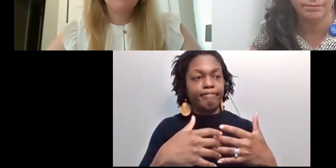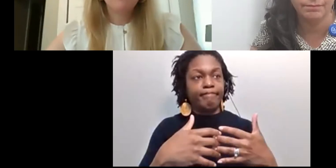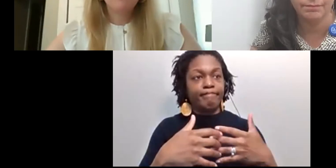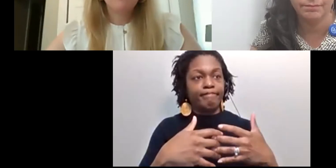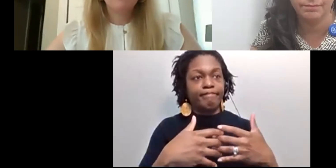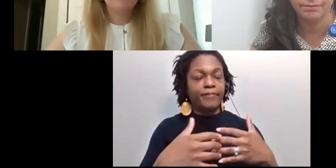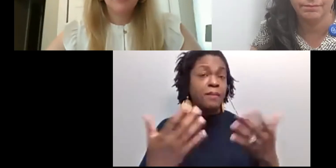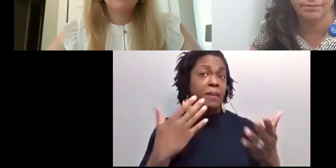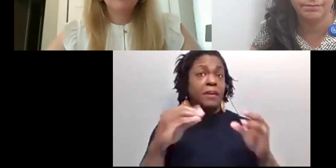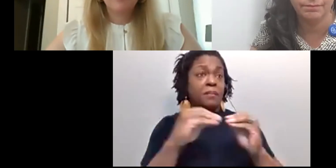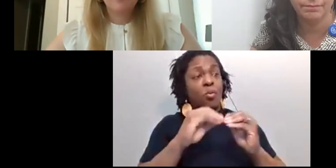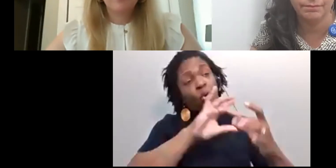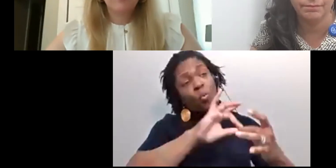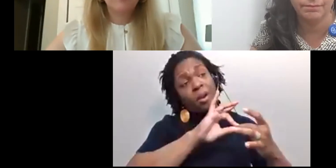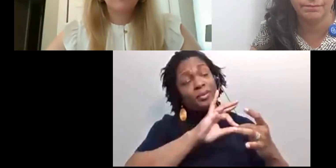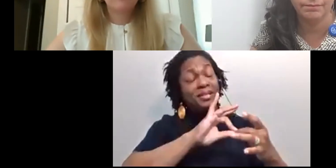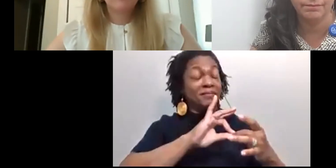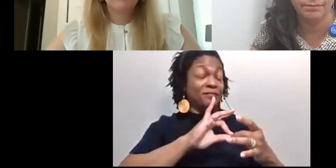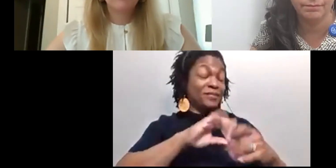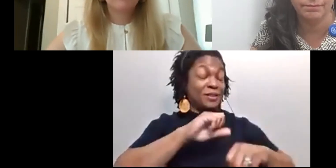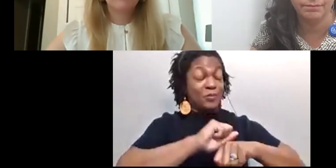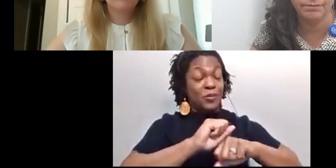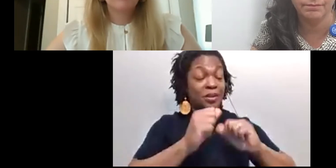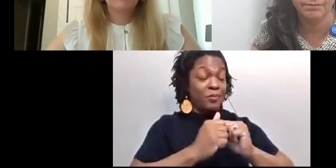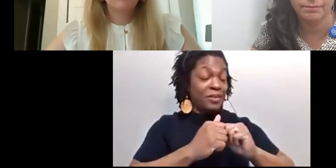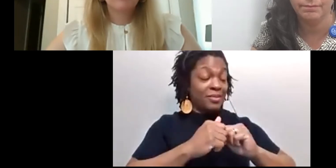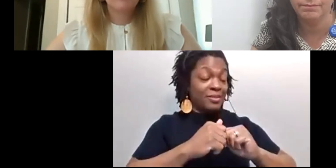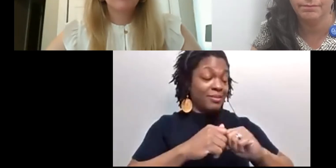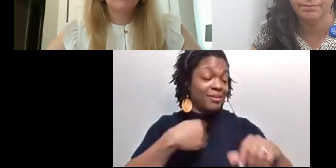cooperative nowadays, but way back when,